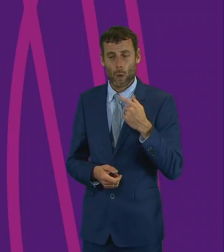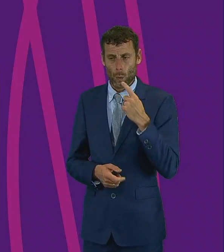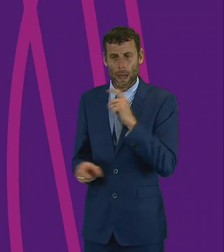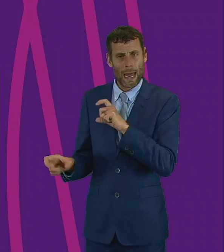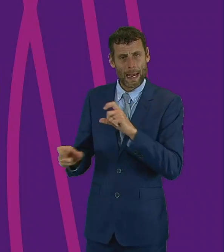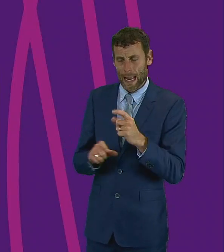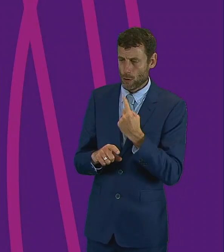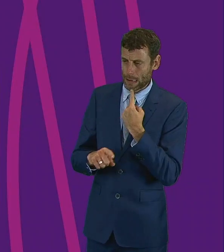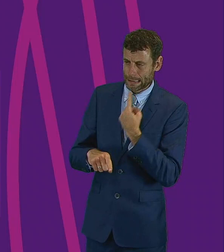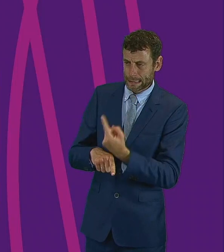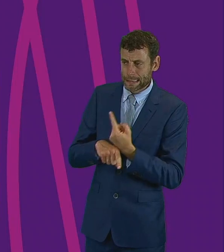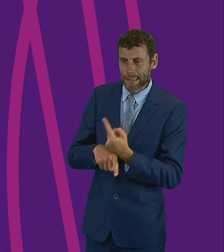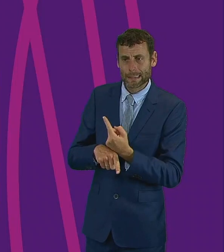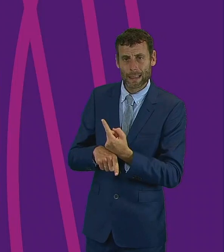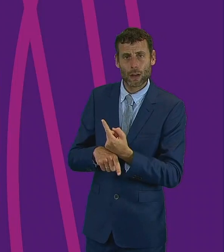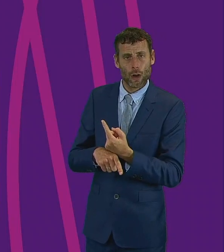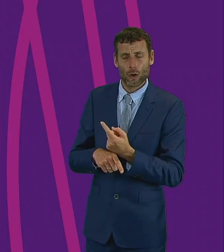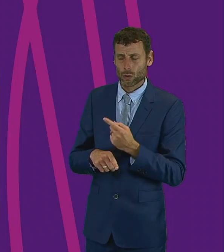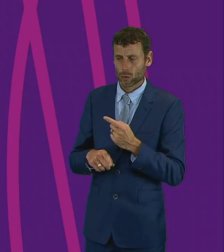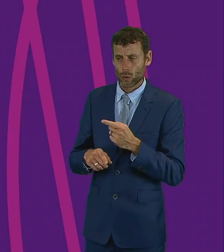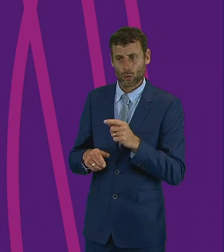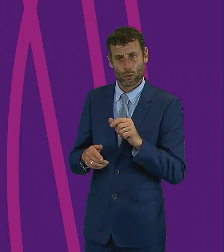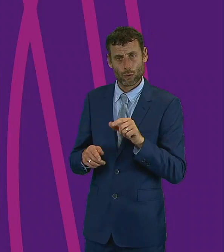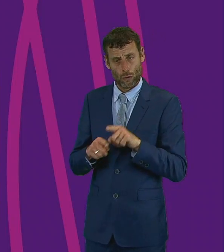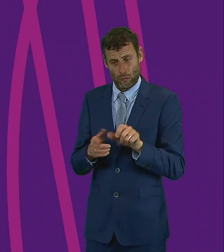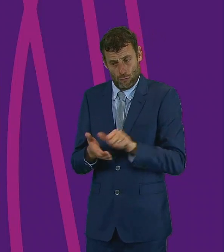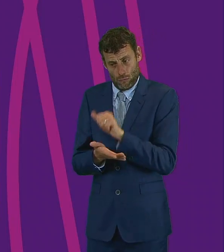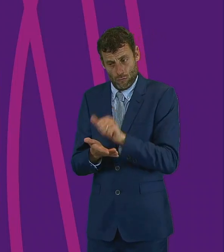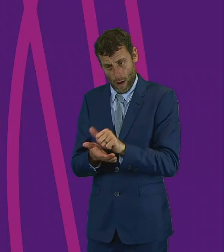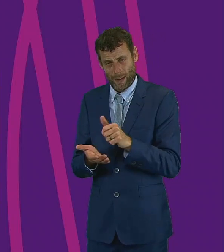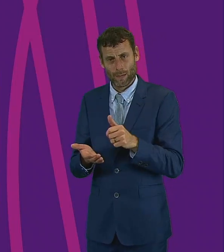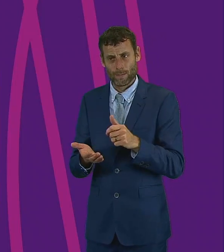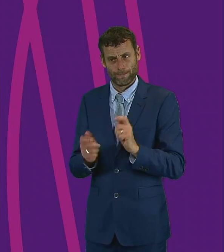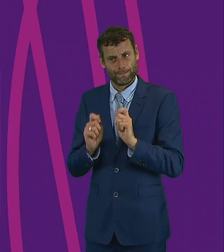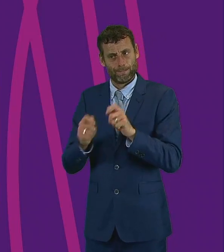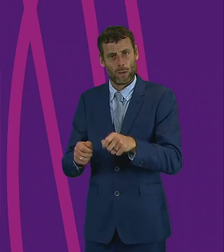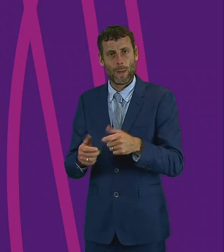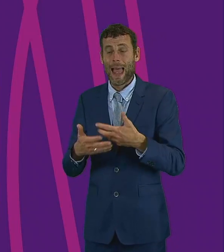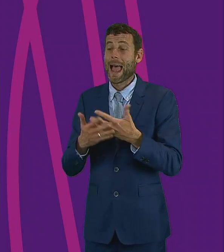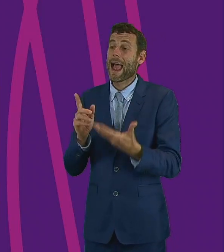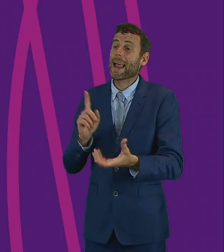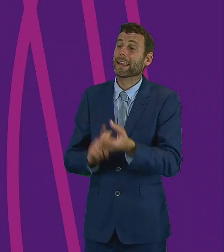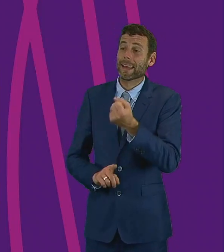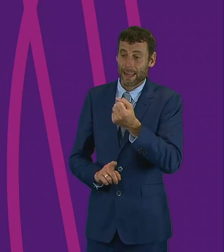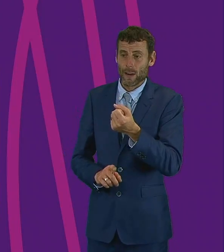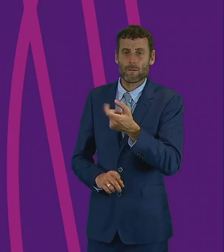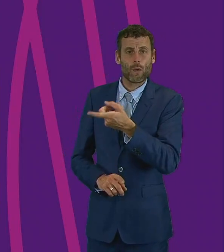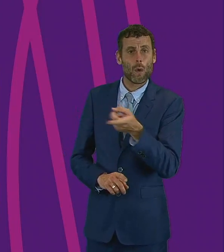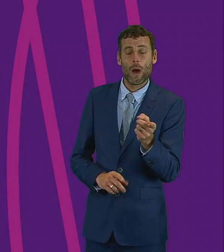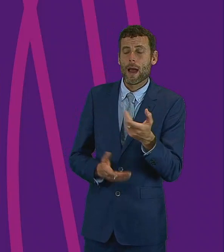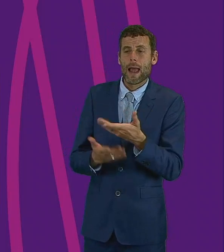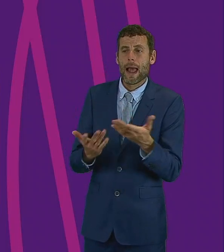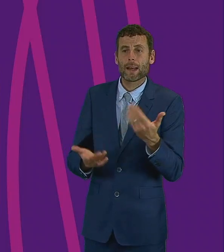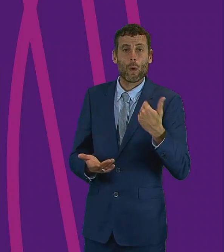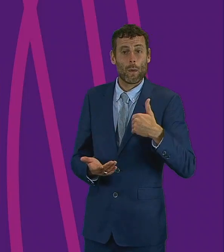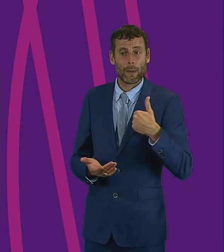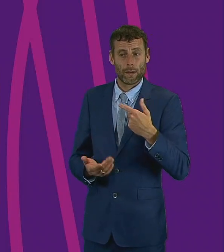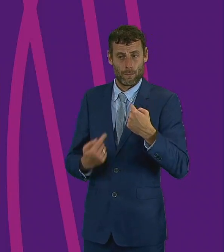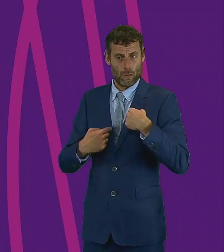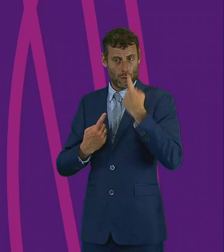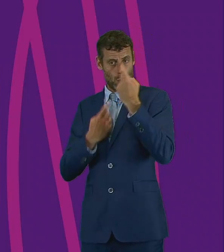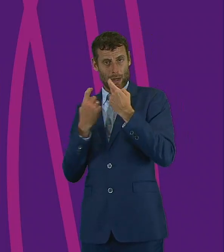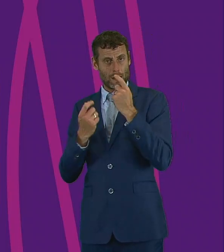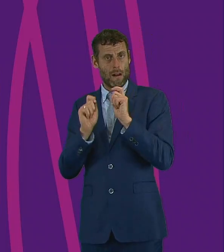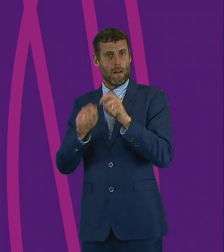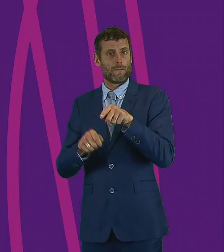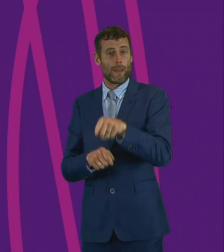right things in a whole range of ways, and consider any outcome that any woman asks us to consider. And